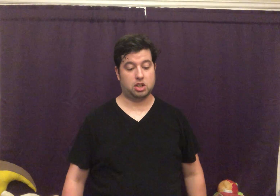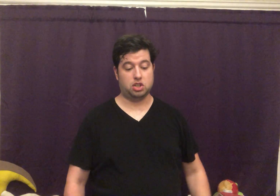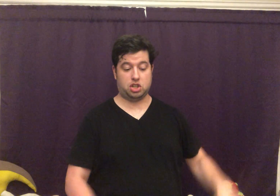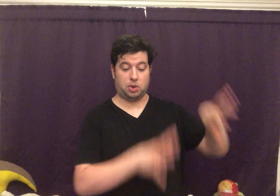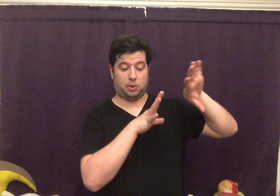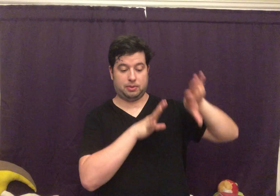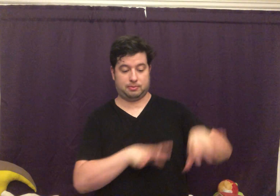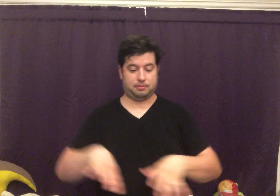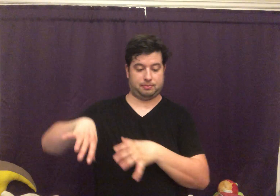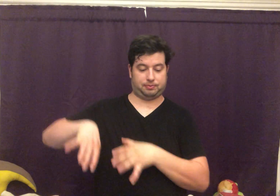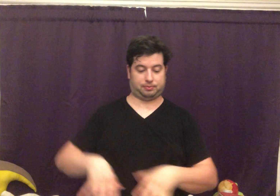Do.